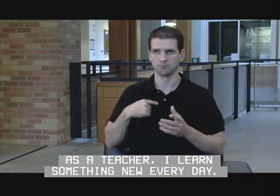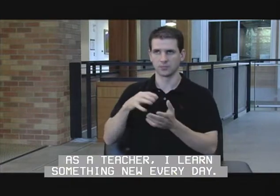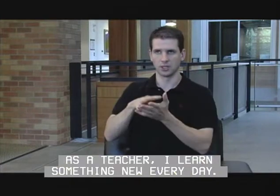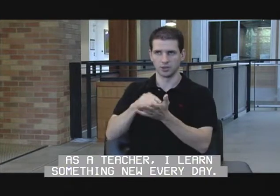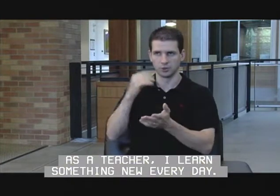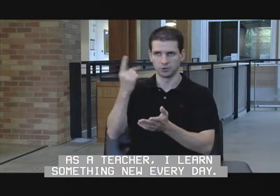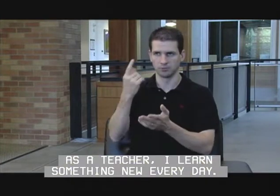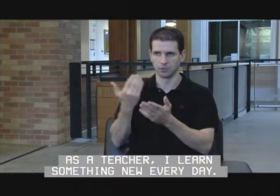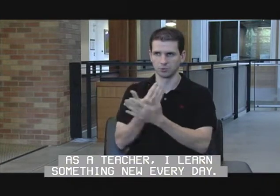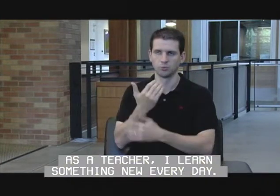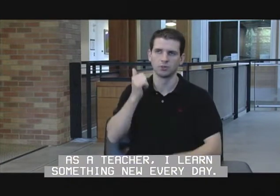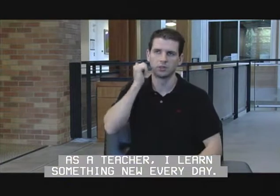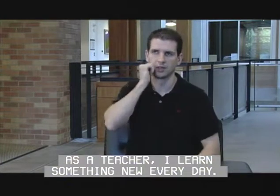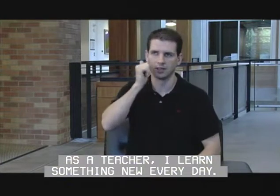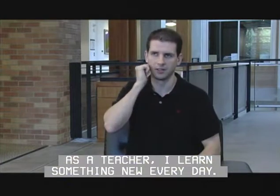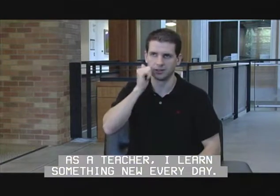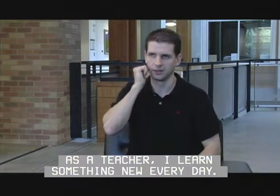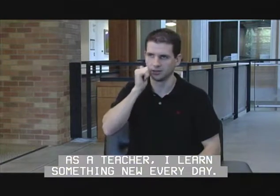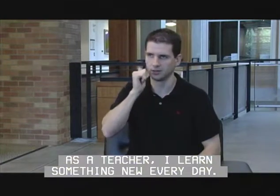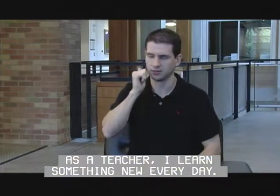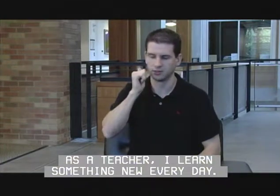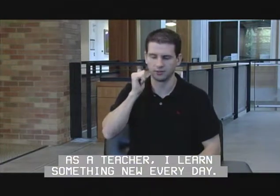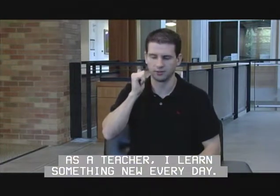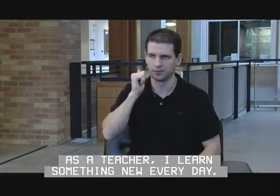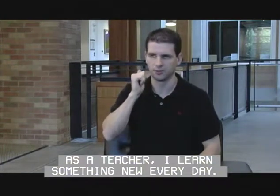As a teacher, I learned something new every day.